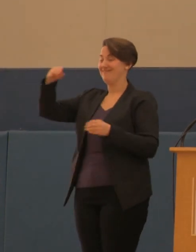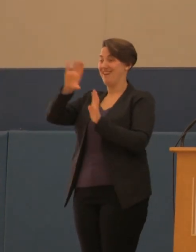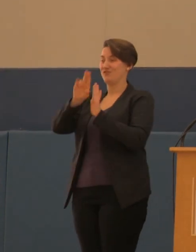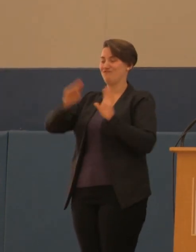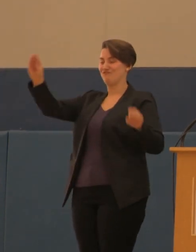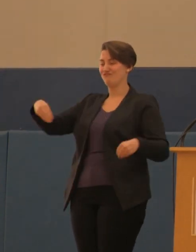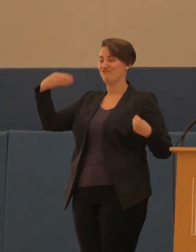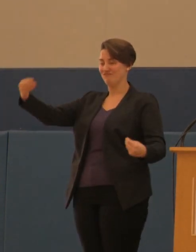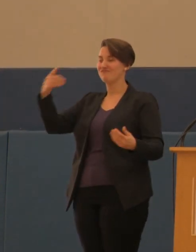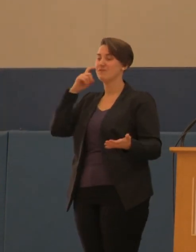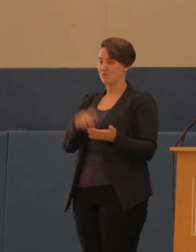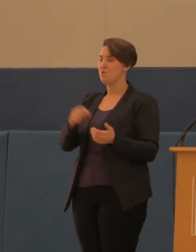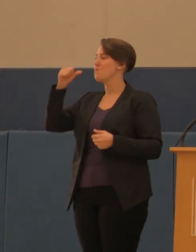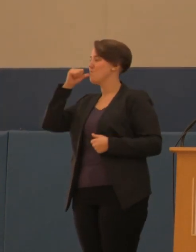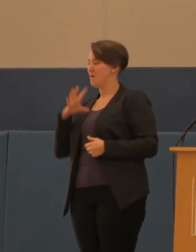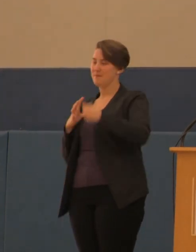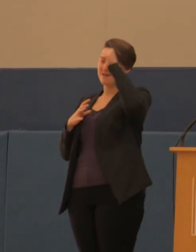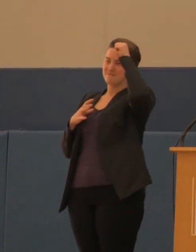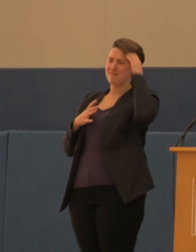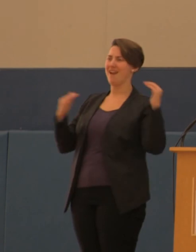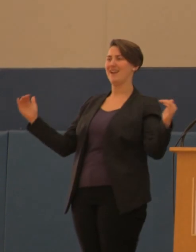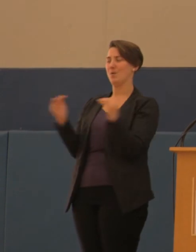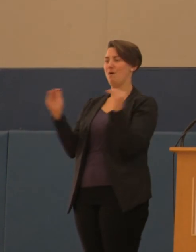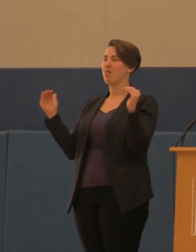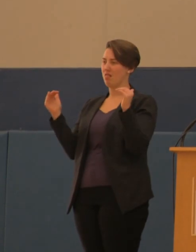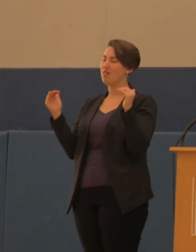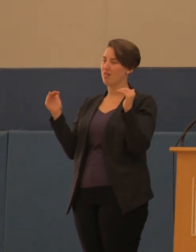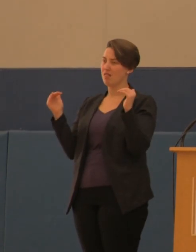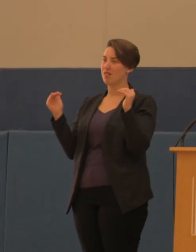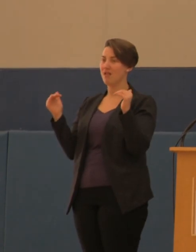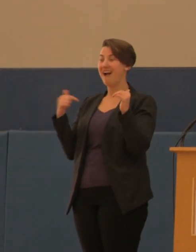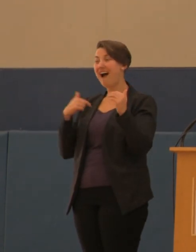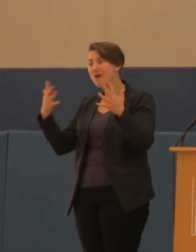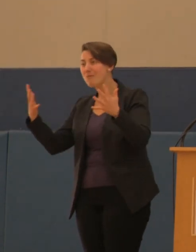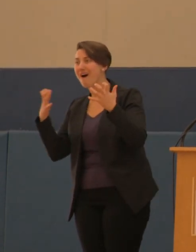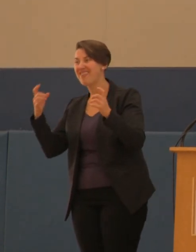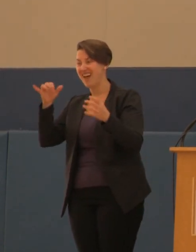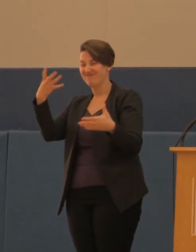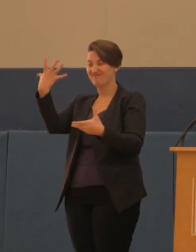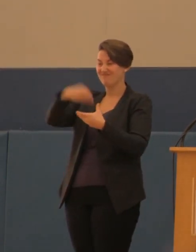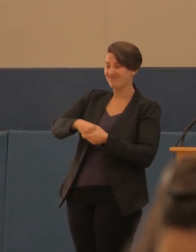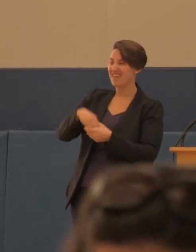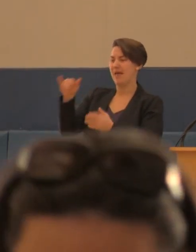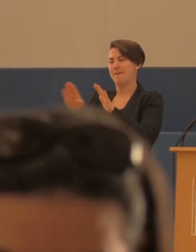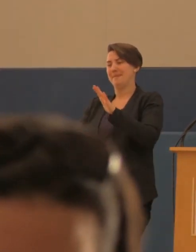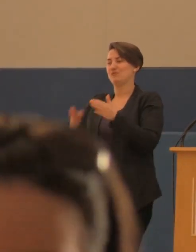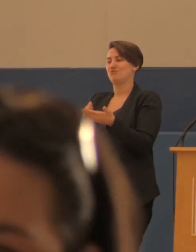notion that women and men are persons of equal stature. I'd like them to see that as a basic